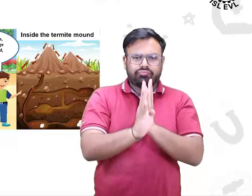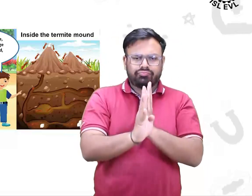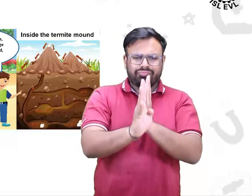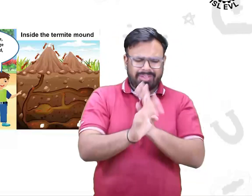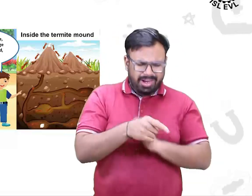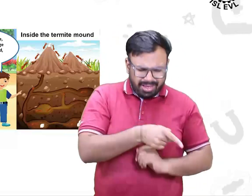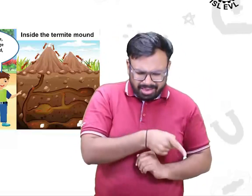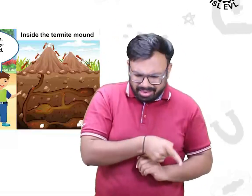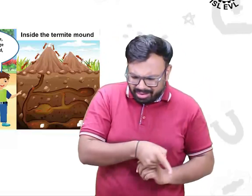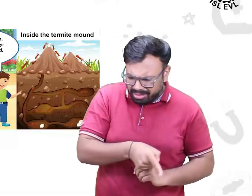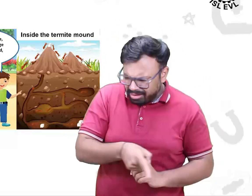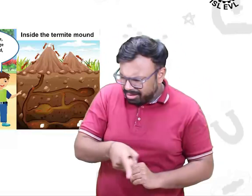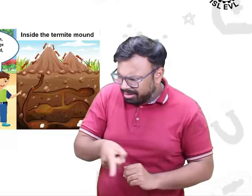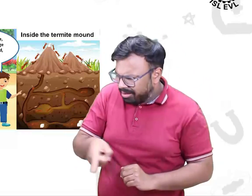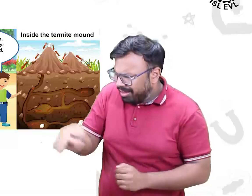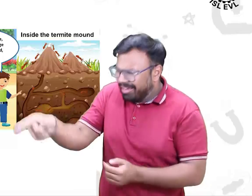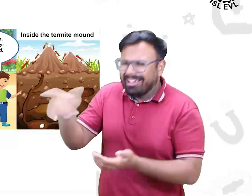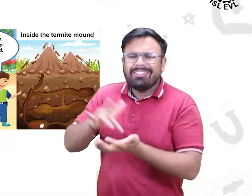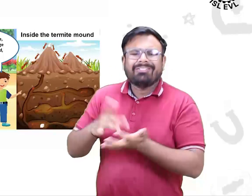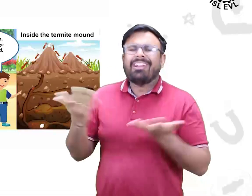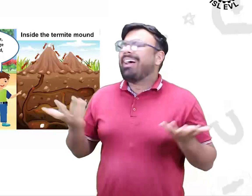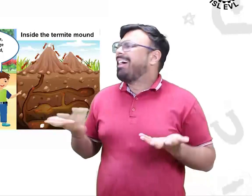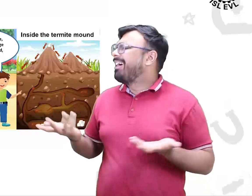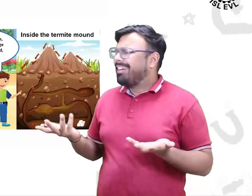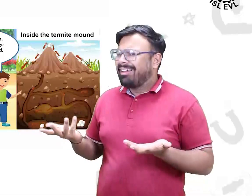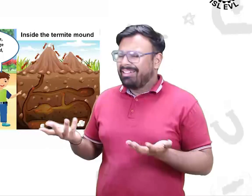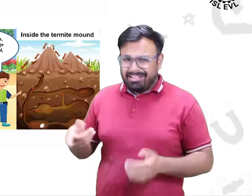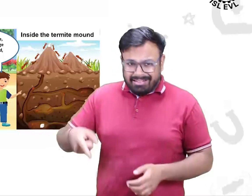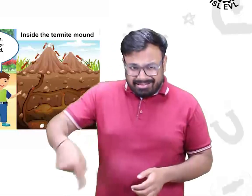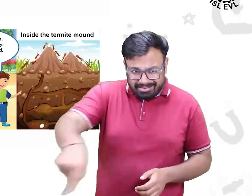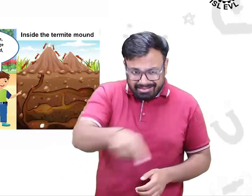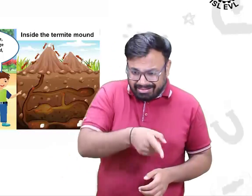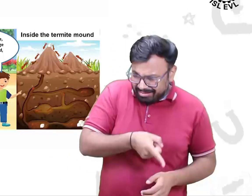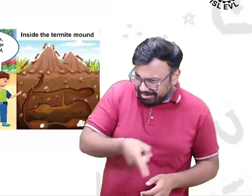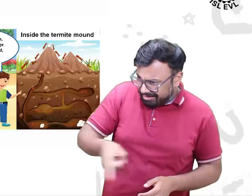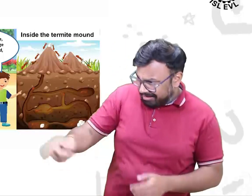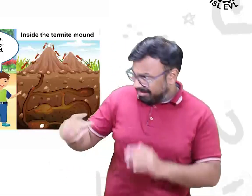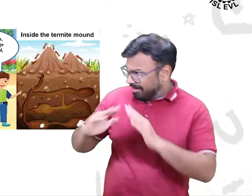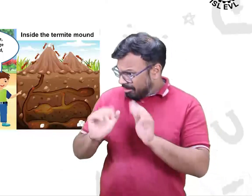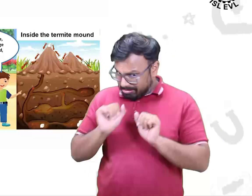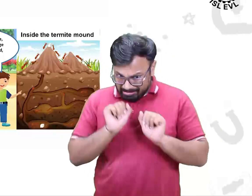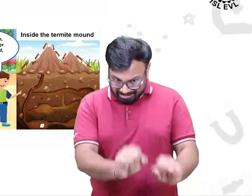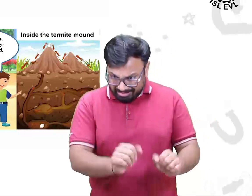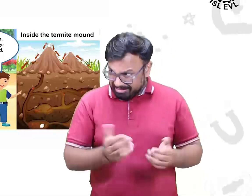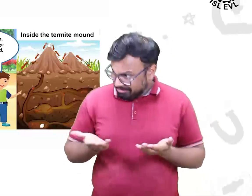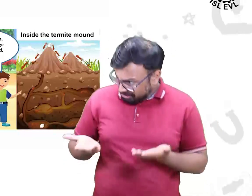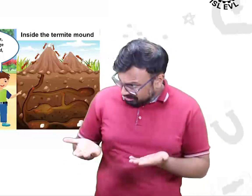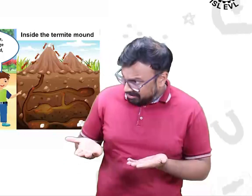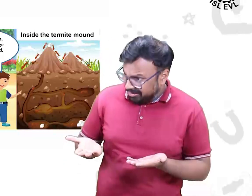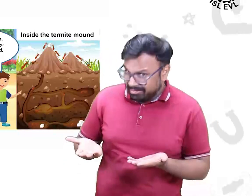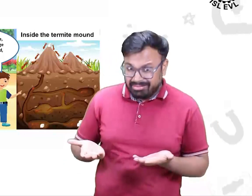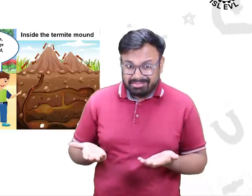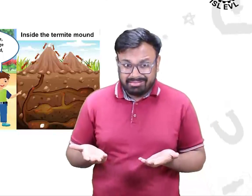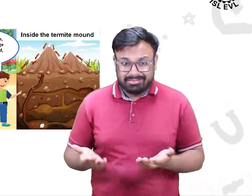Where these ants are going? Is it their house?